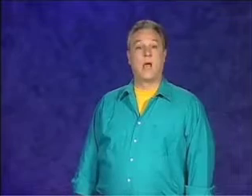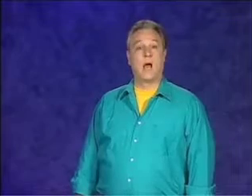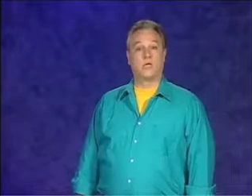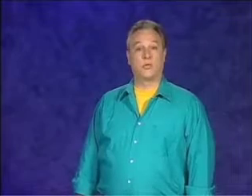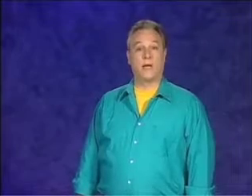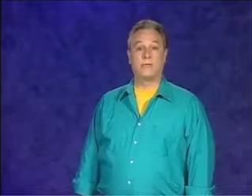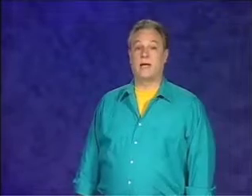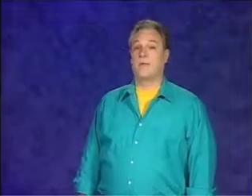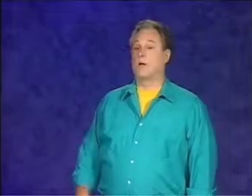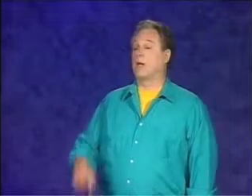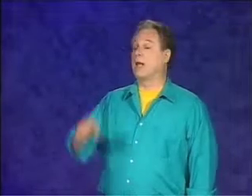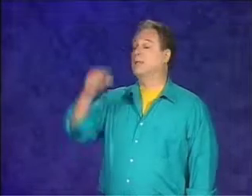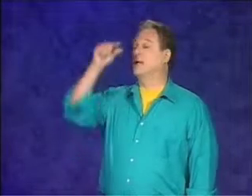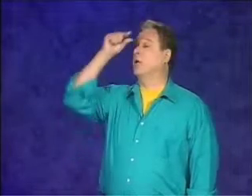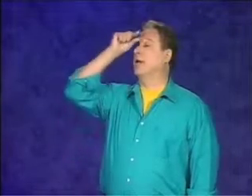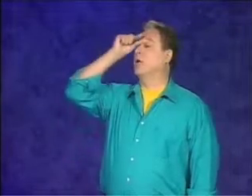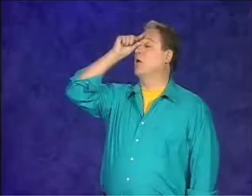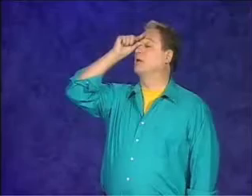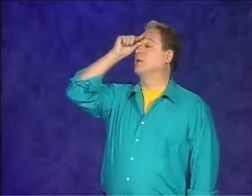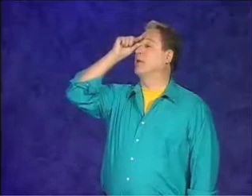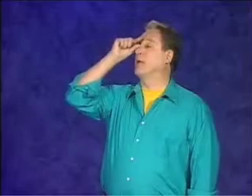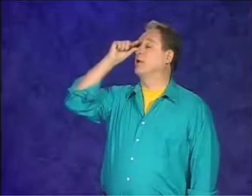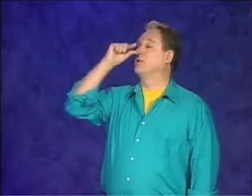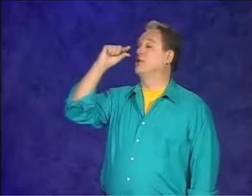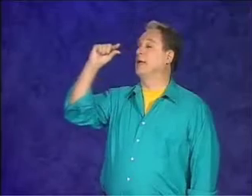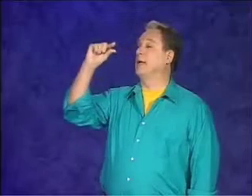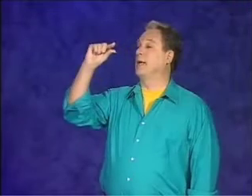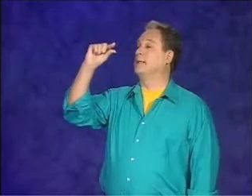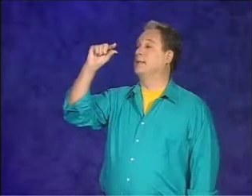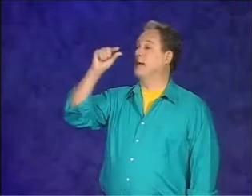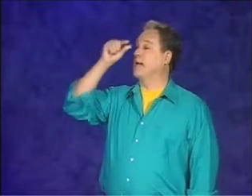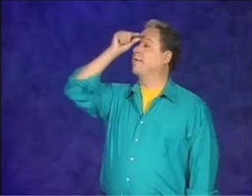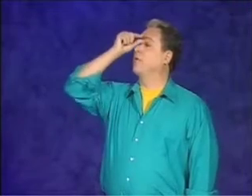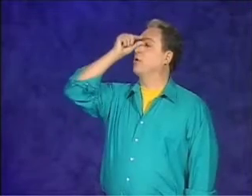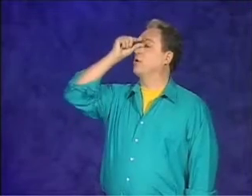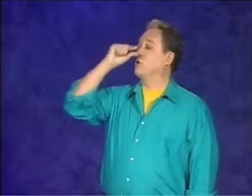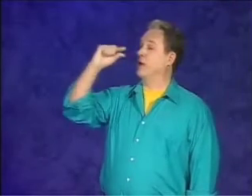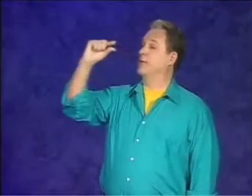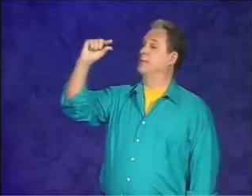A tracing of the classic Greek nose with the letter G is a sign for Greece.